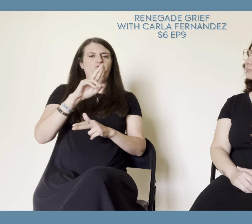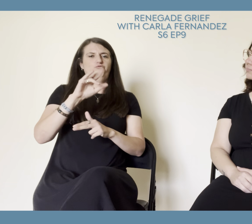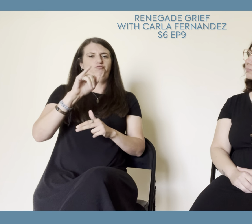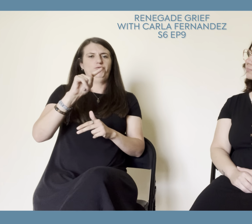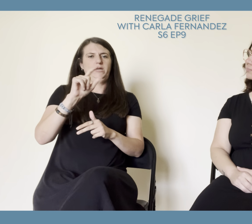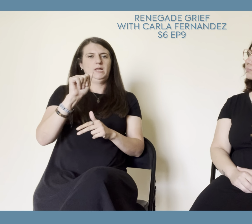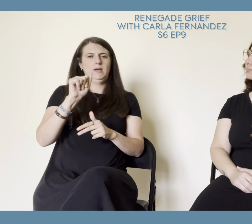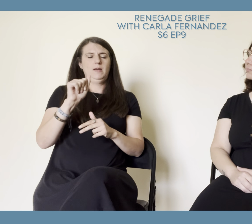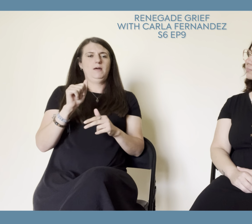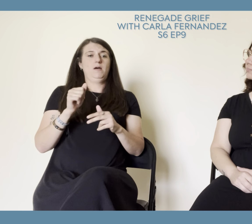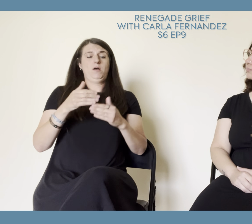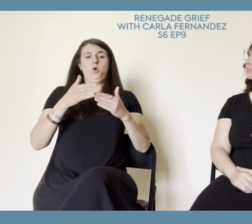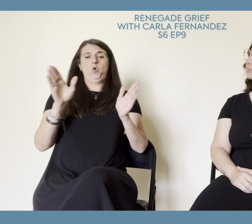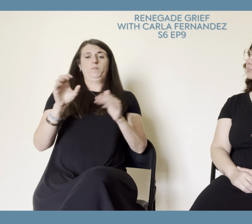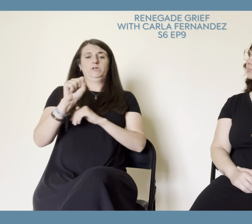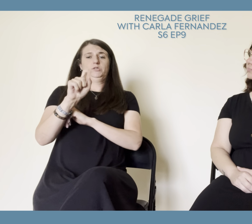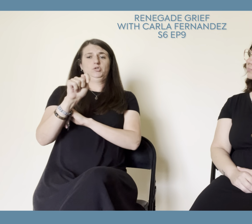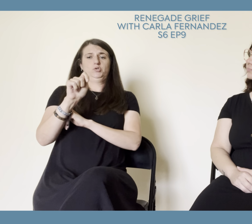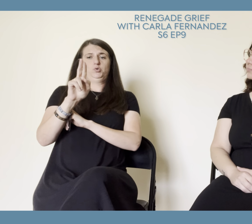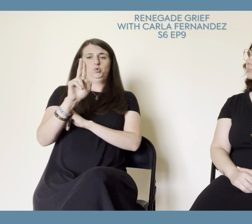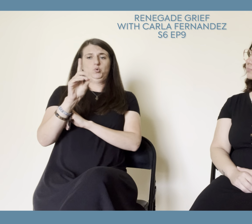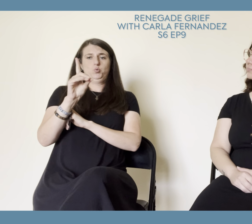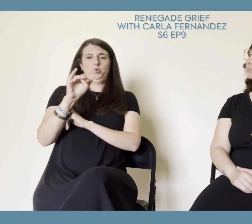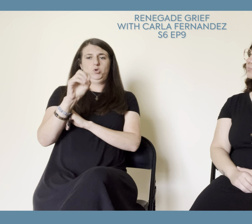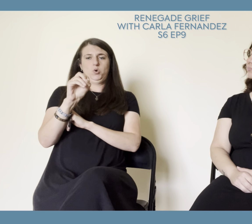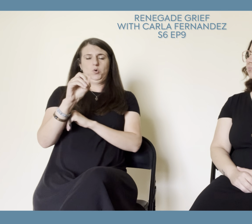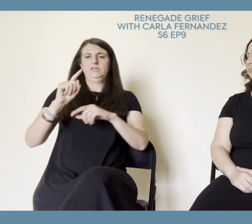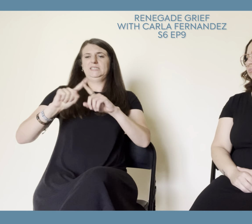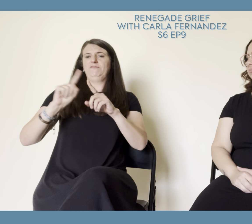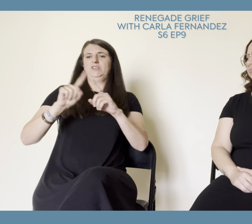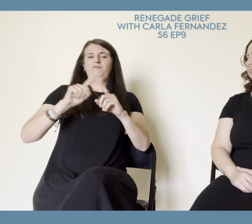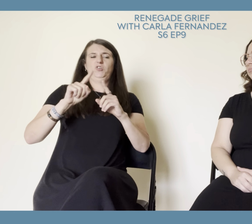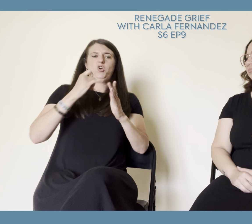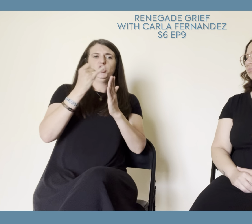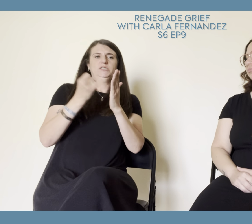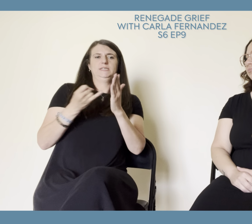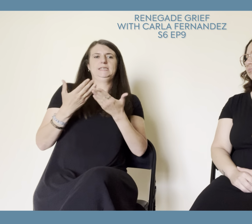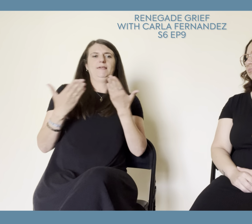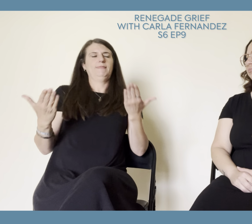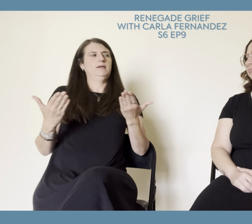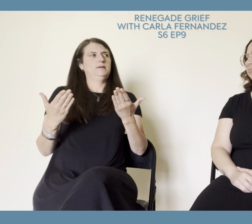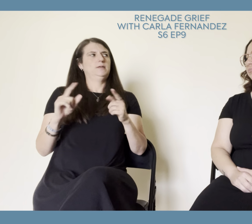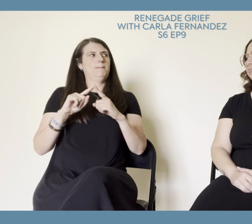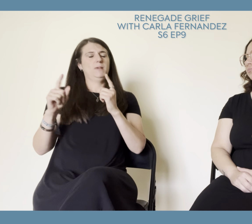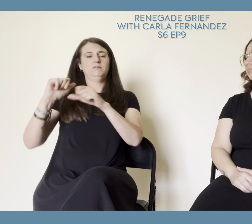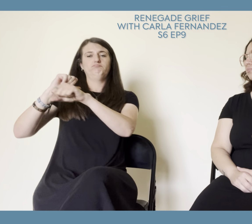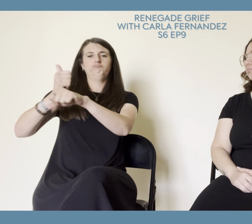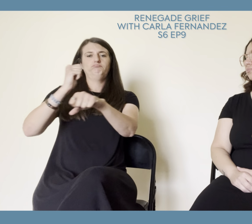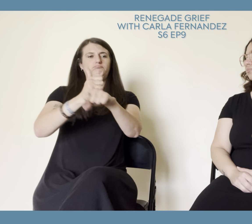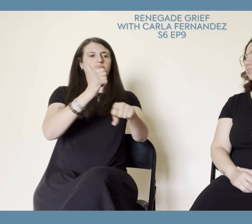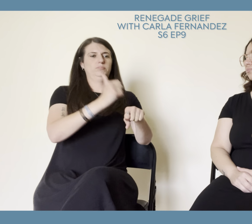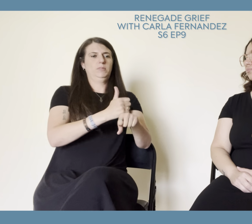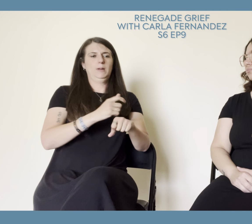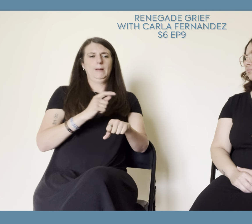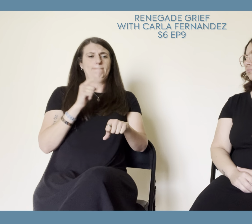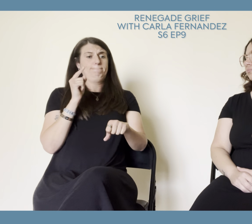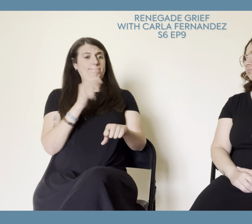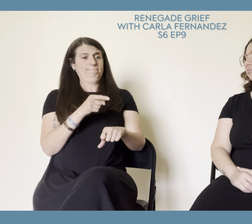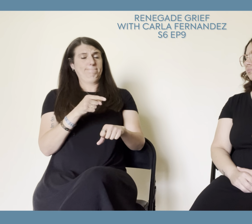would come into an open studio and do all different types of artistic things, but the station that folks were always drawn to was a big